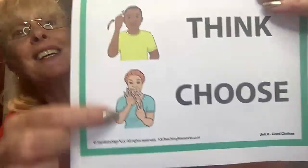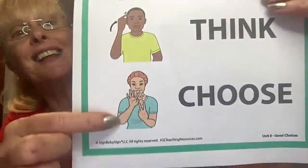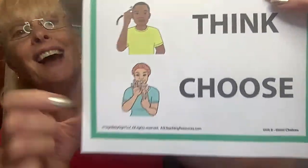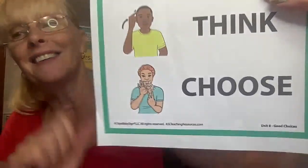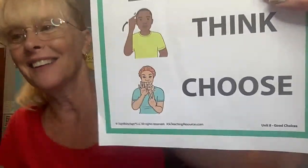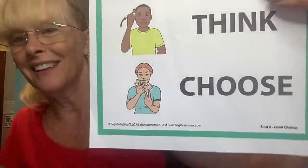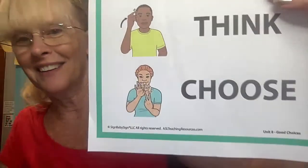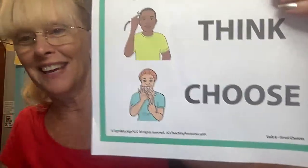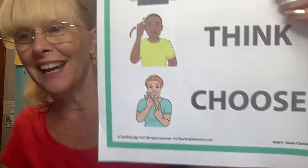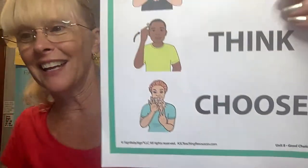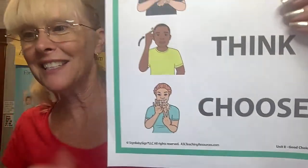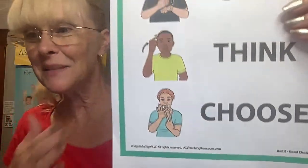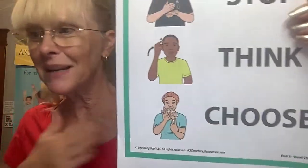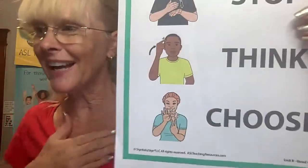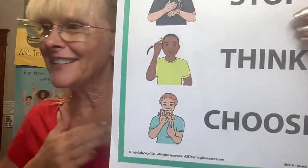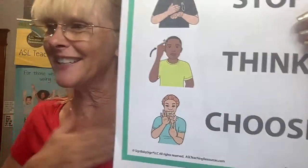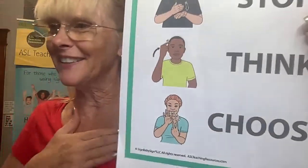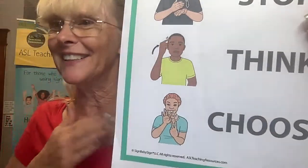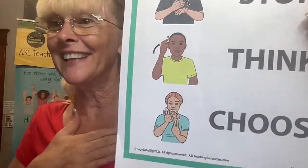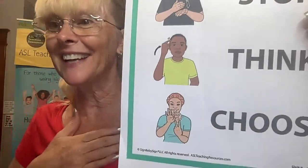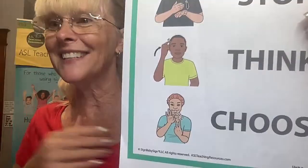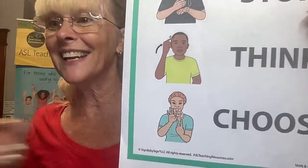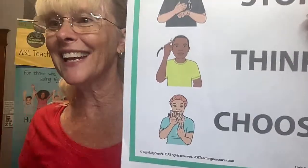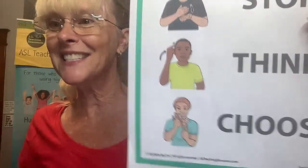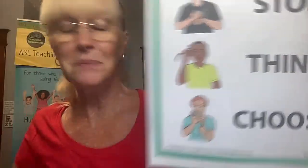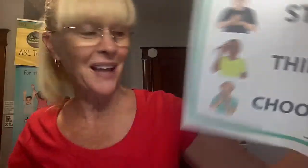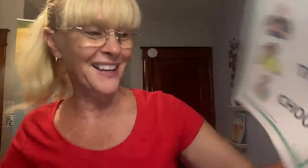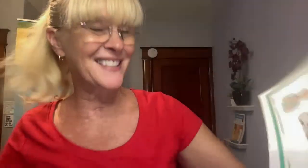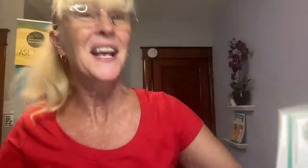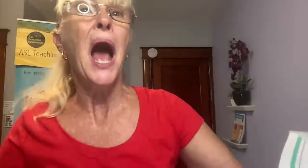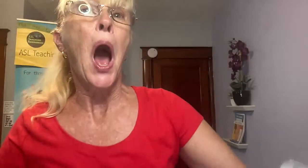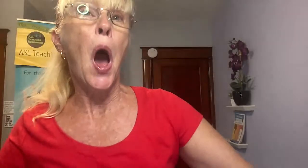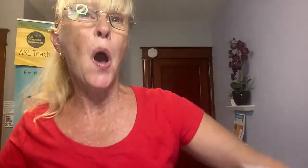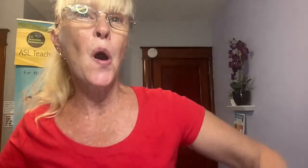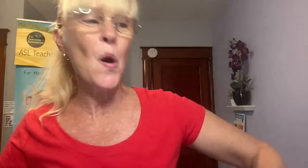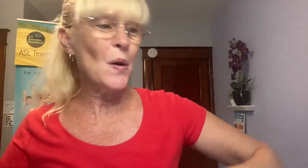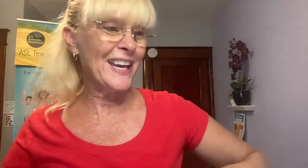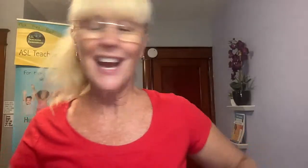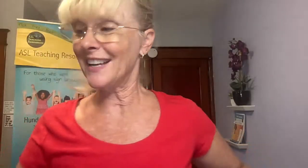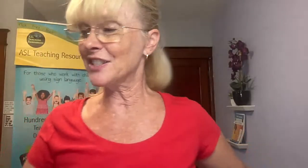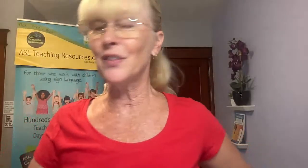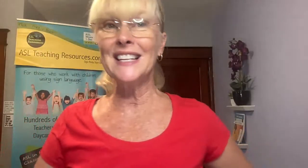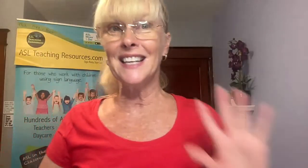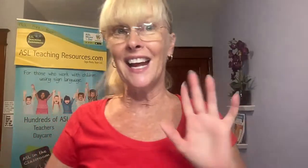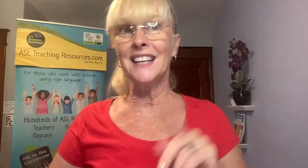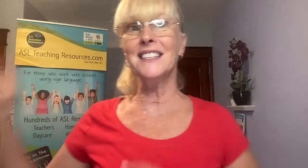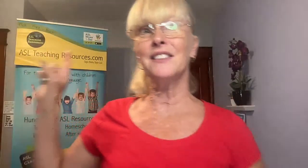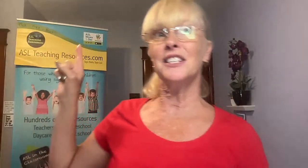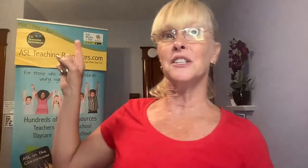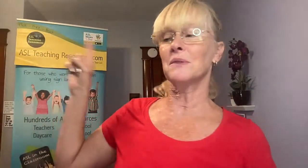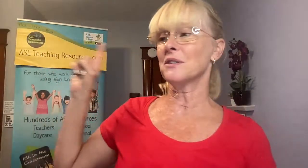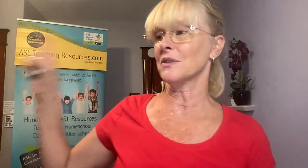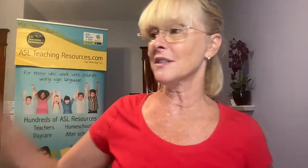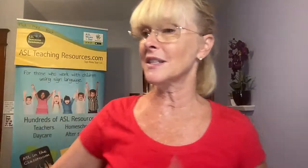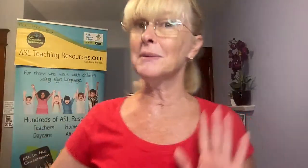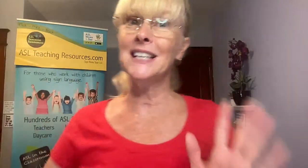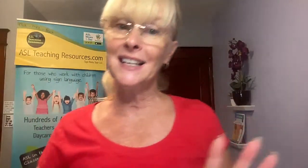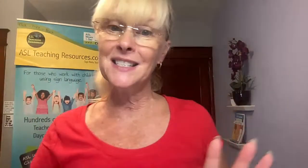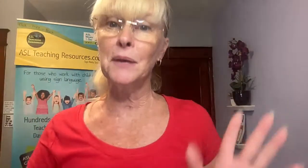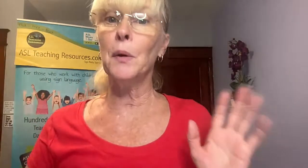that. Can I get some likes here? Yes. Can I get some likes? Okay. So that's at ASL Teaching Resources. Let me take a sip and we're